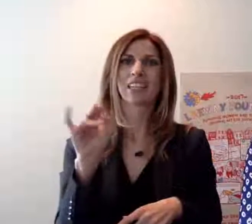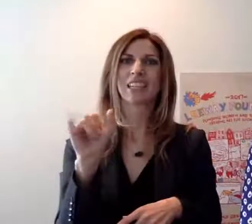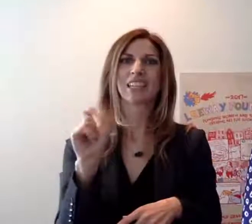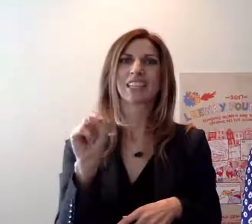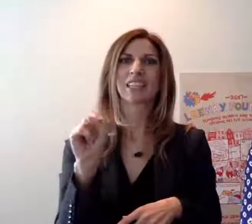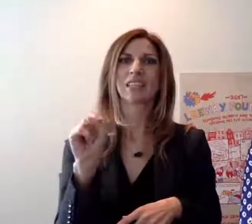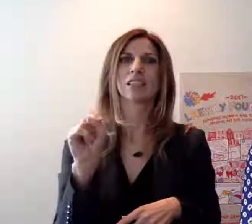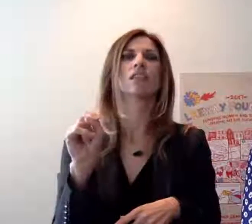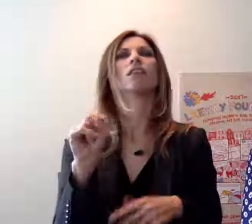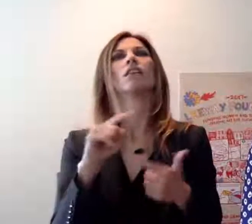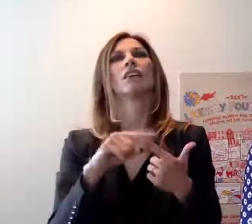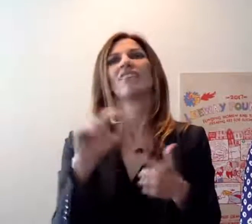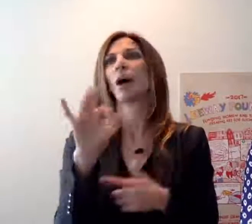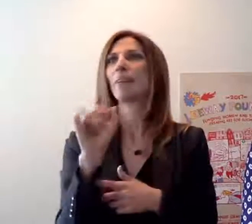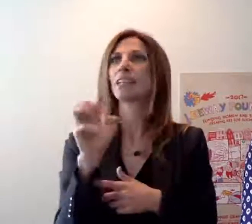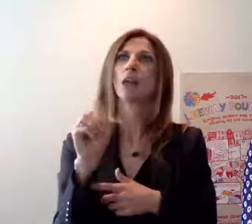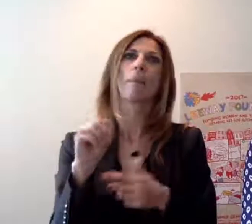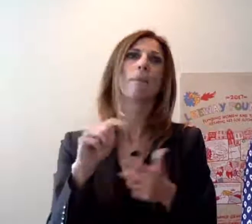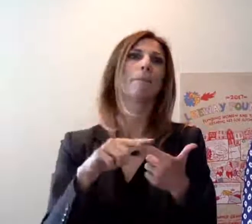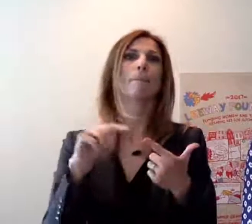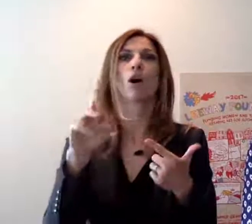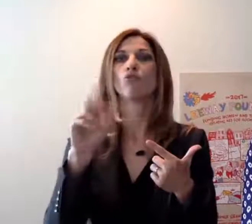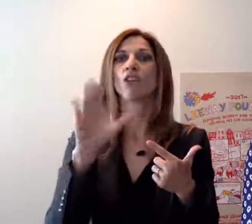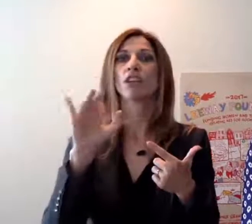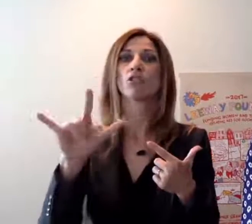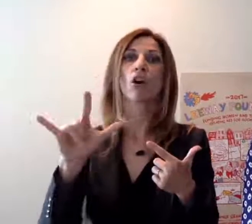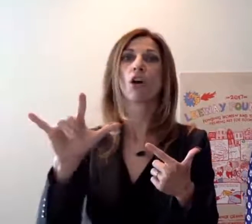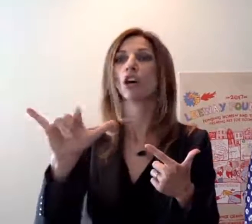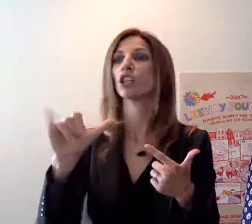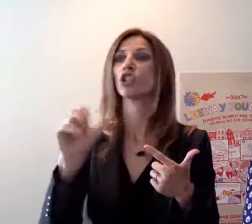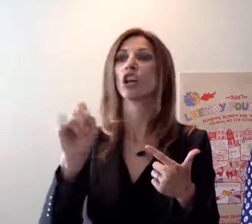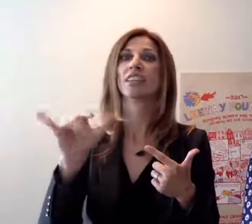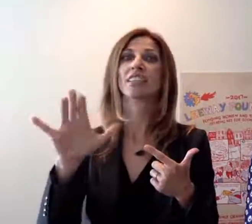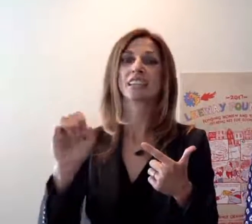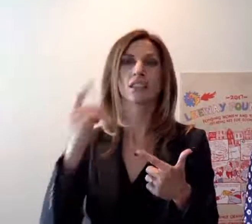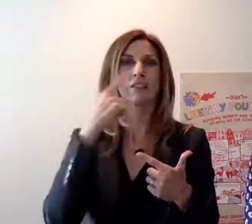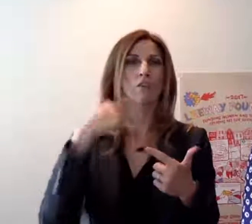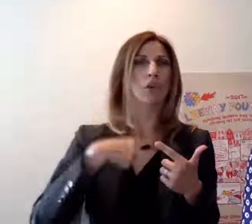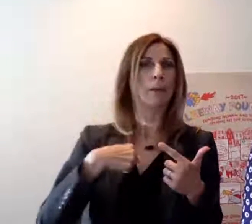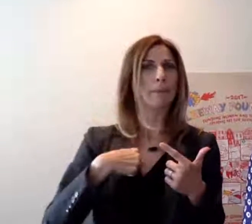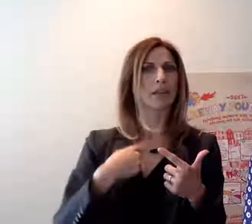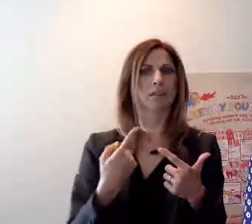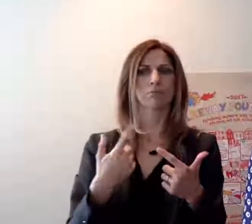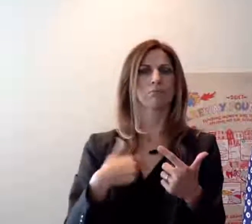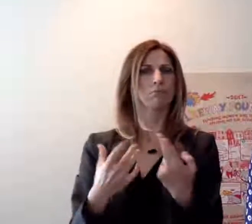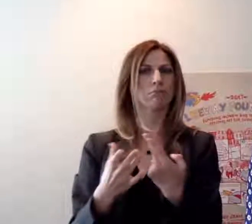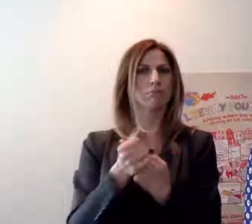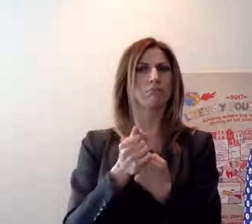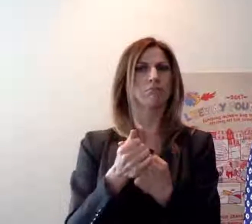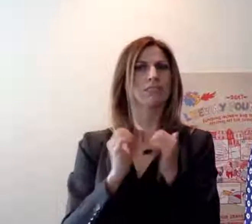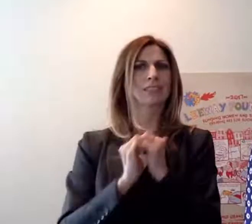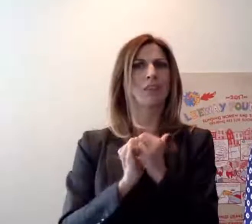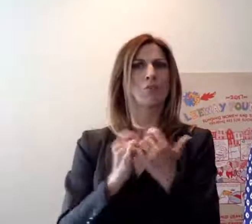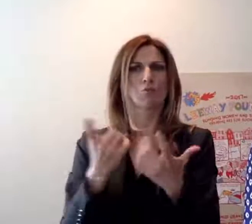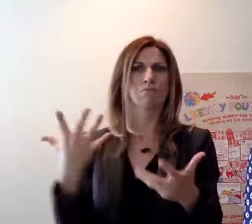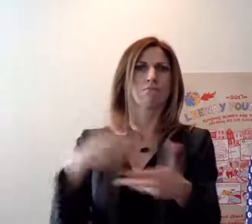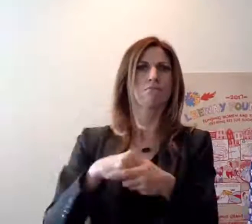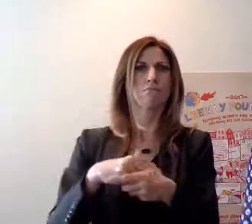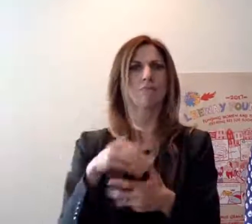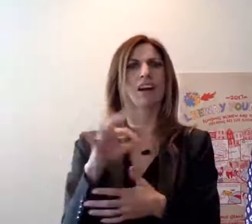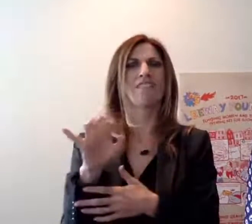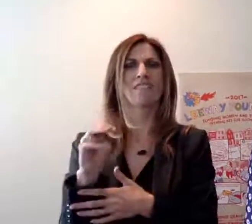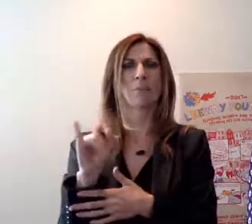have racial justice. And for me, feminism inherently includes racial justice analysis.